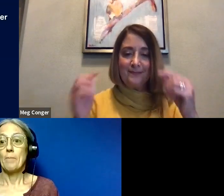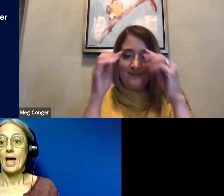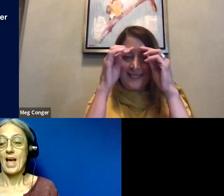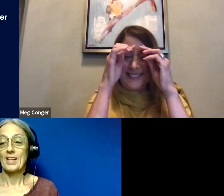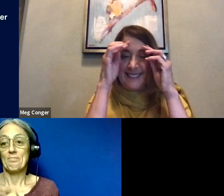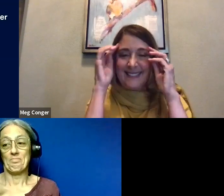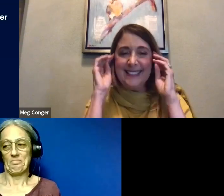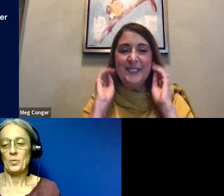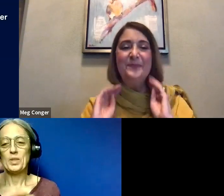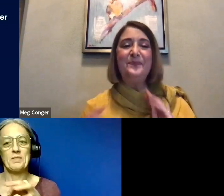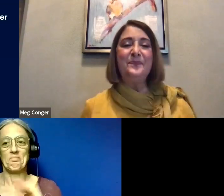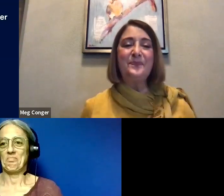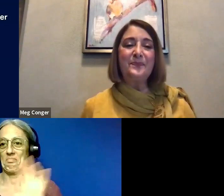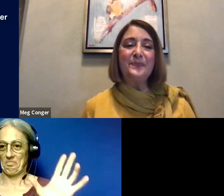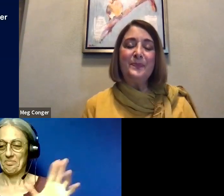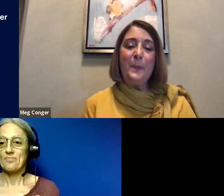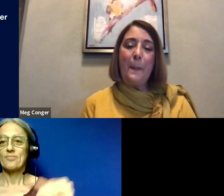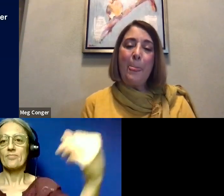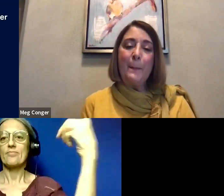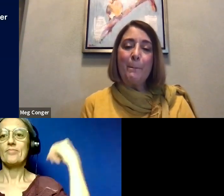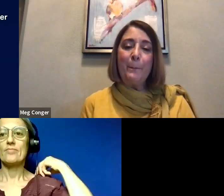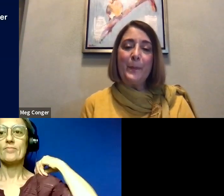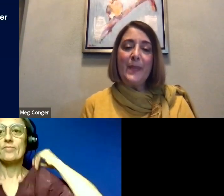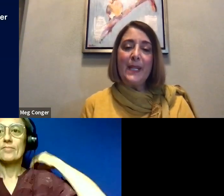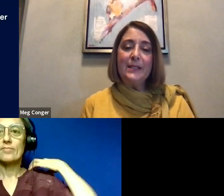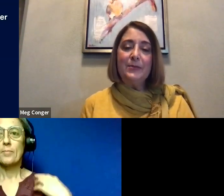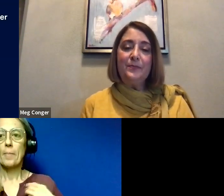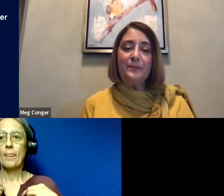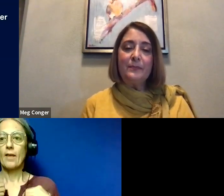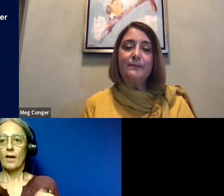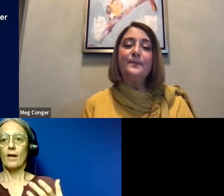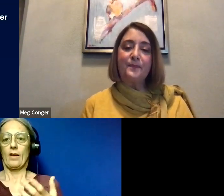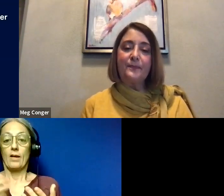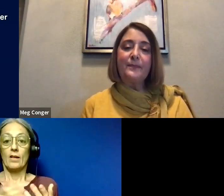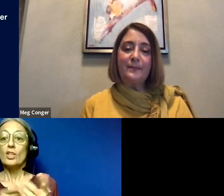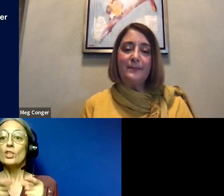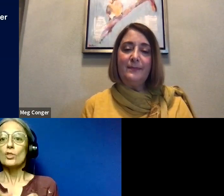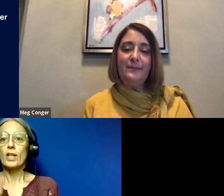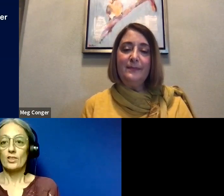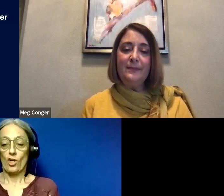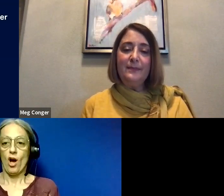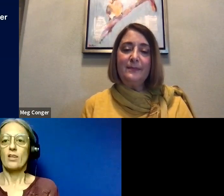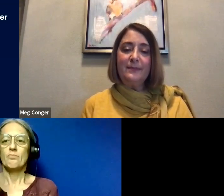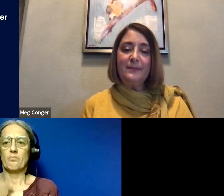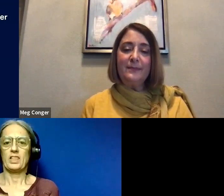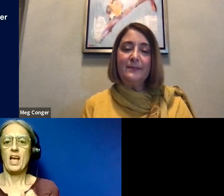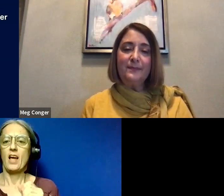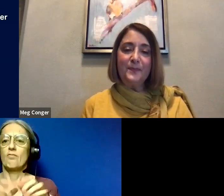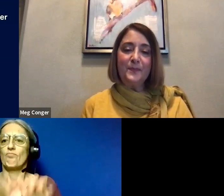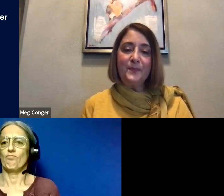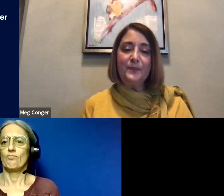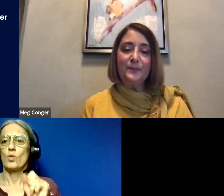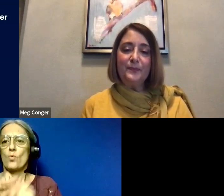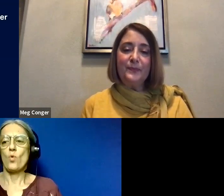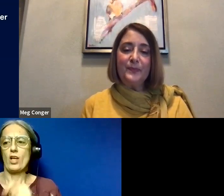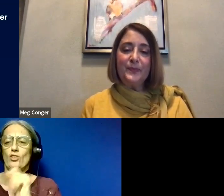hands. We are going to be taking questions throughout, as she really wants this to be an interactive training.